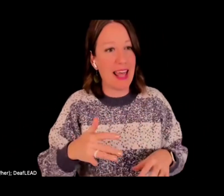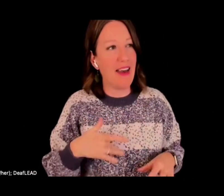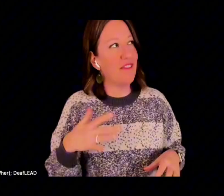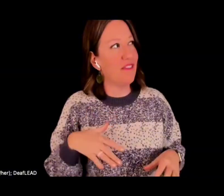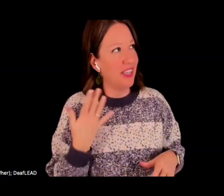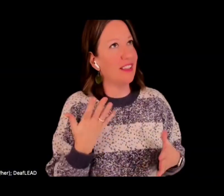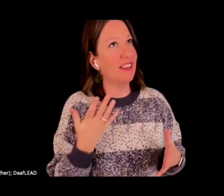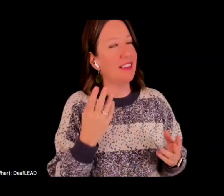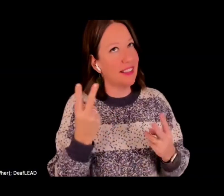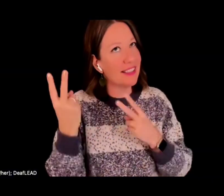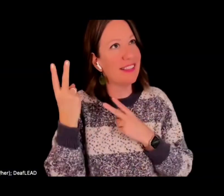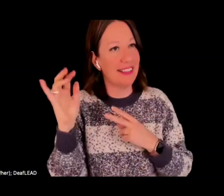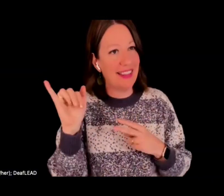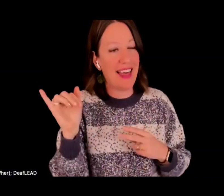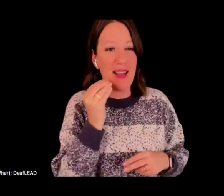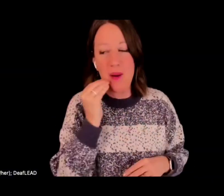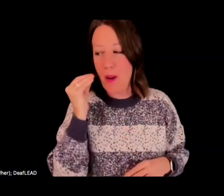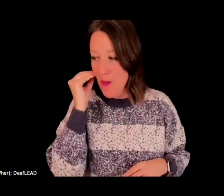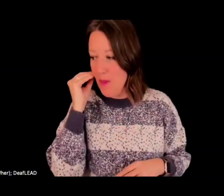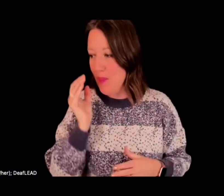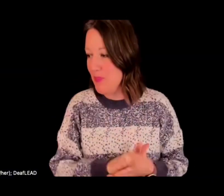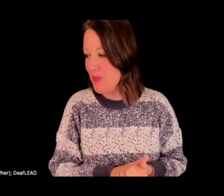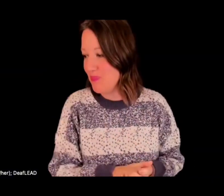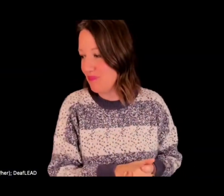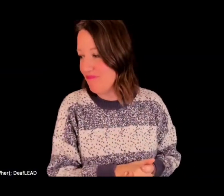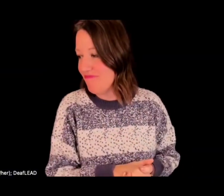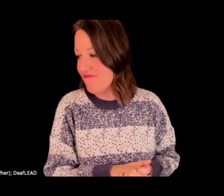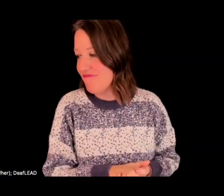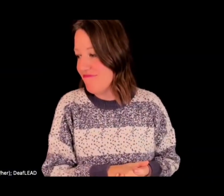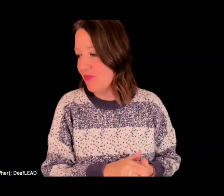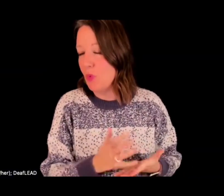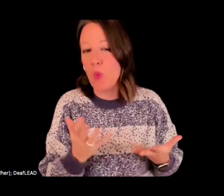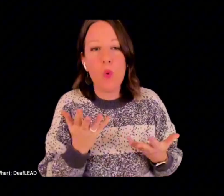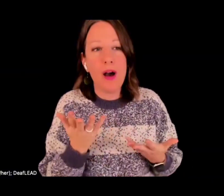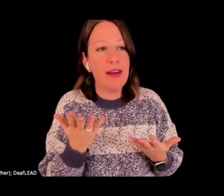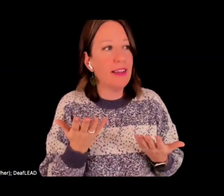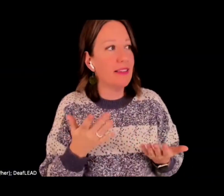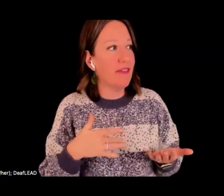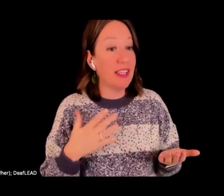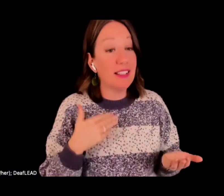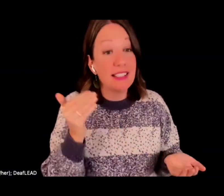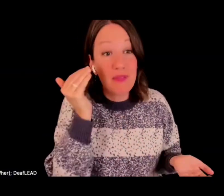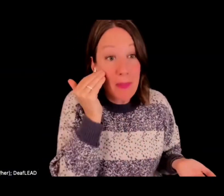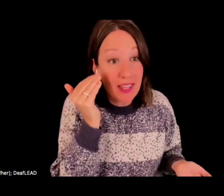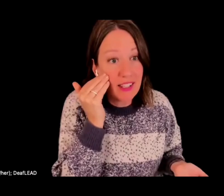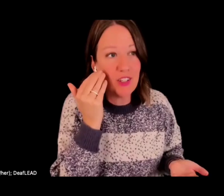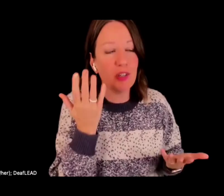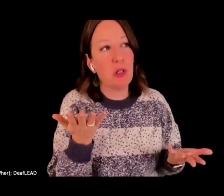what meal feels like home to you?